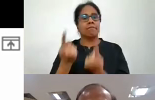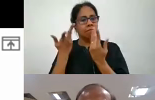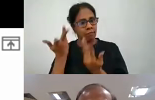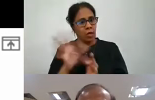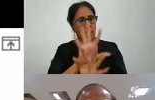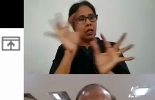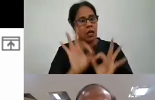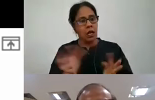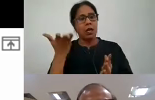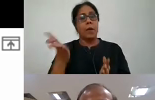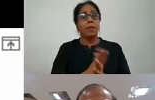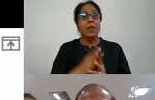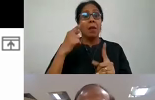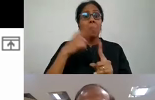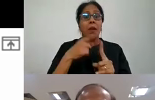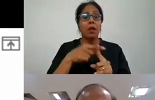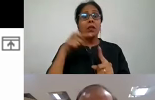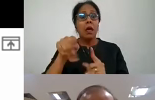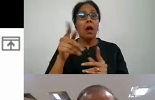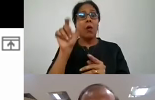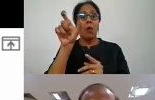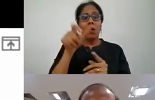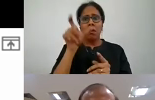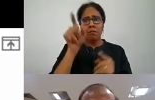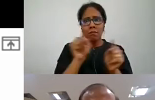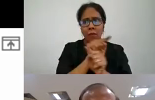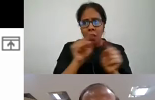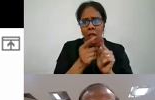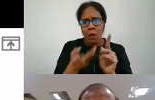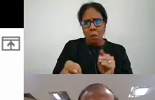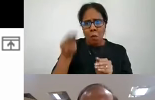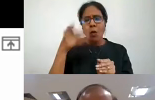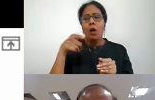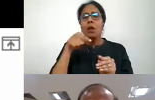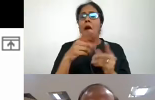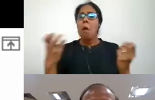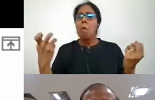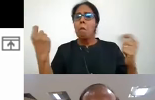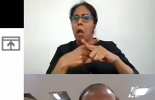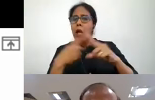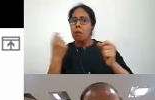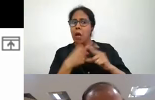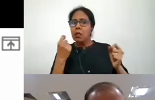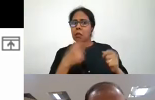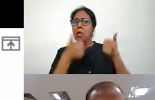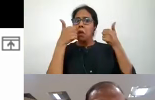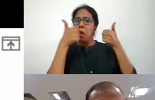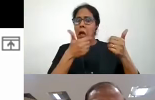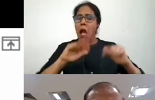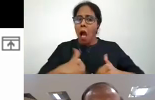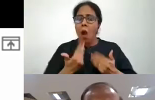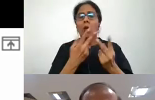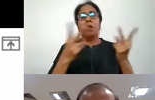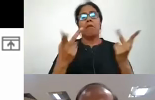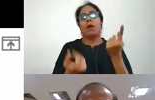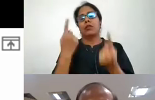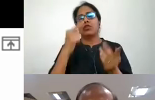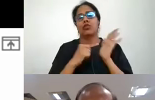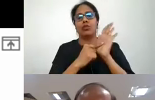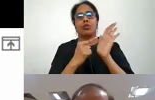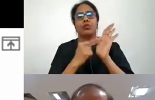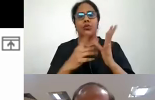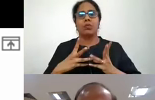the ratings will pop up the efficient WANI compliant Wi-Fi hotspots on top of it. And there is a central registry,